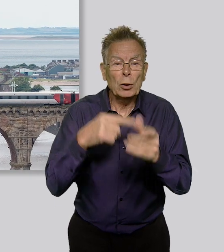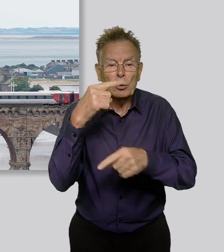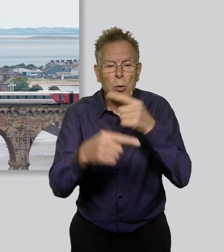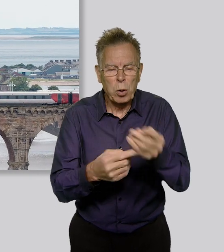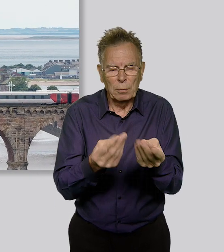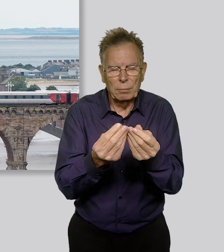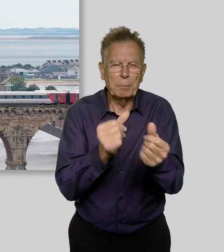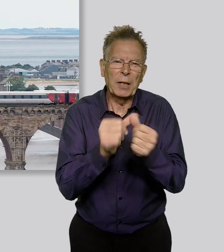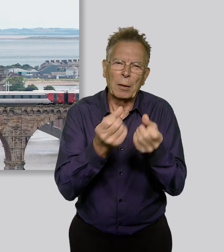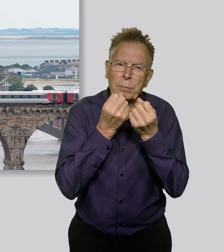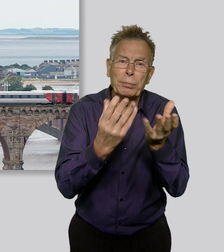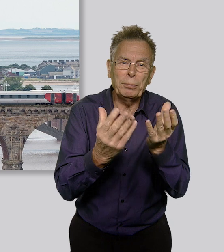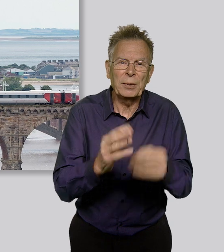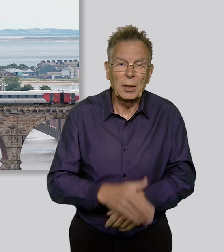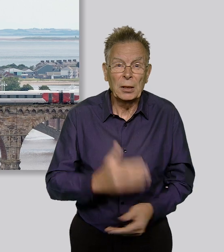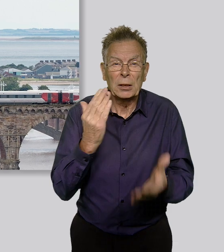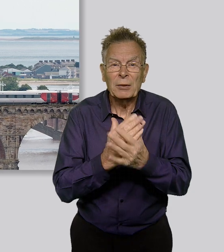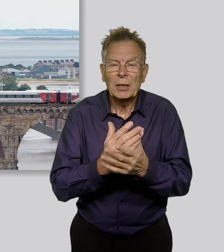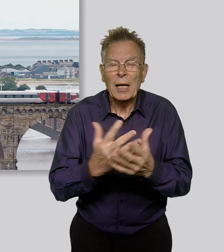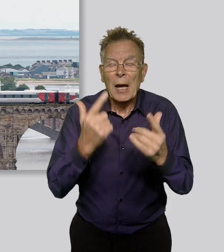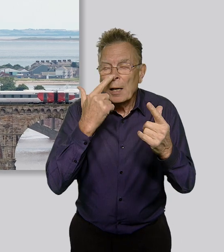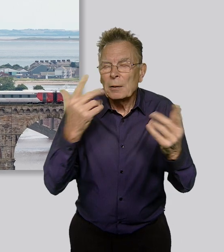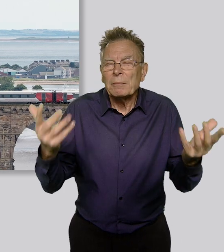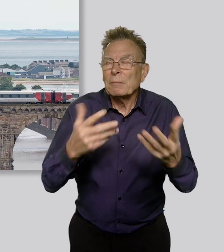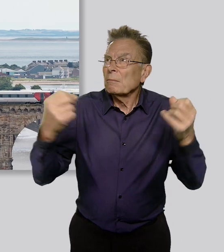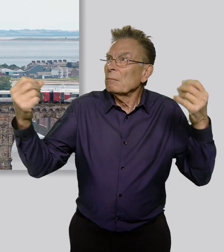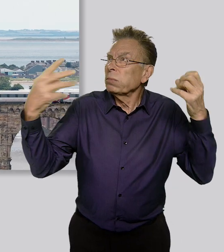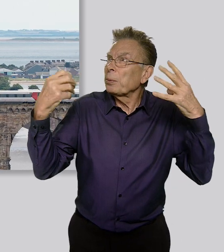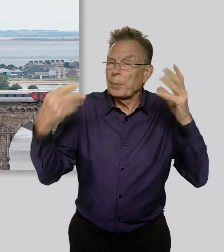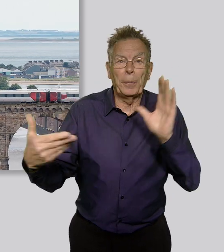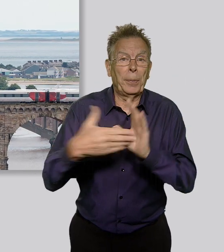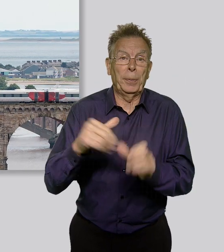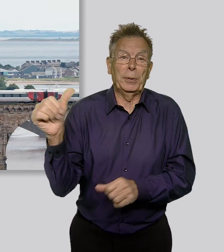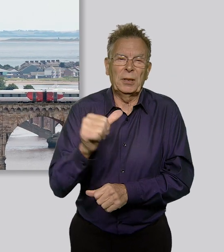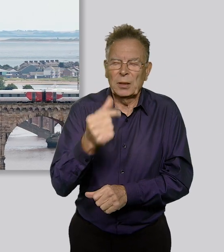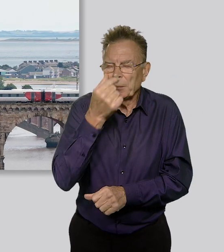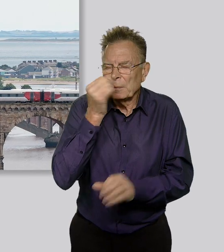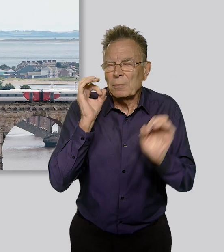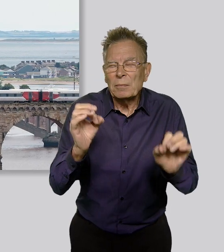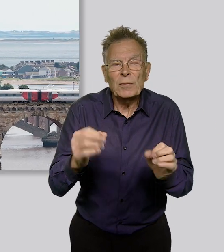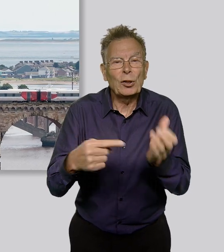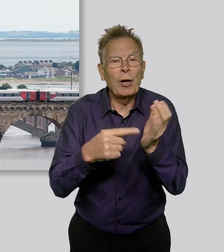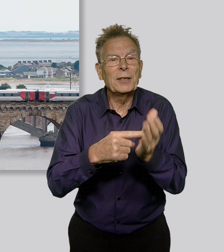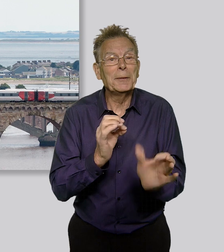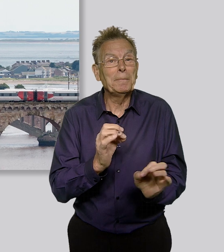bins easier to use, and introducing new air fresheners. Seriously lovely lavies.